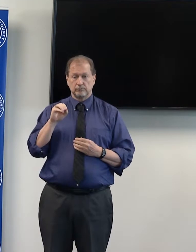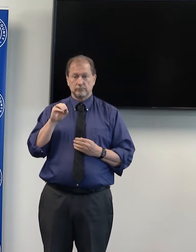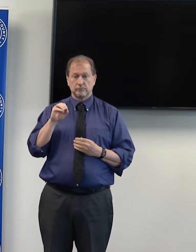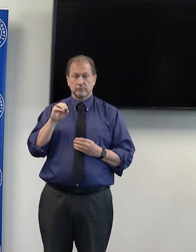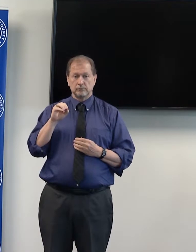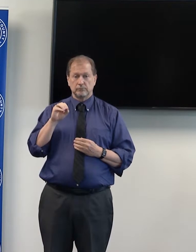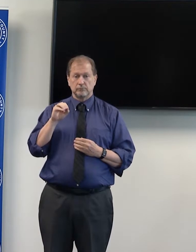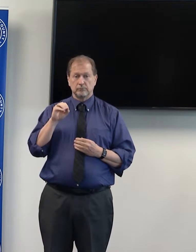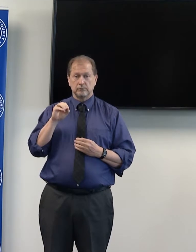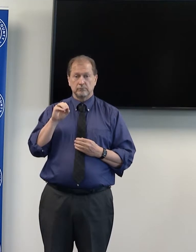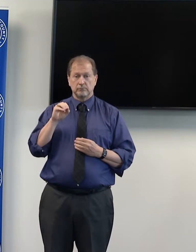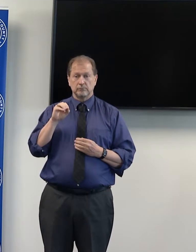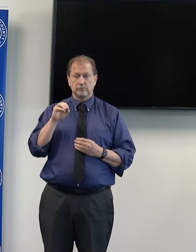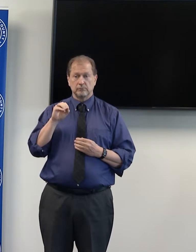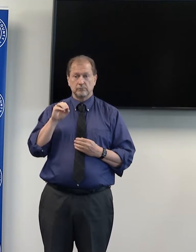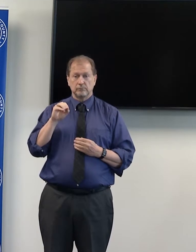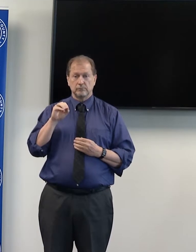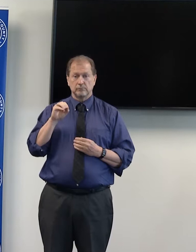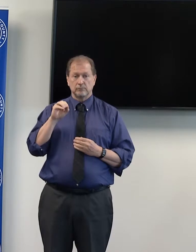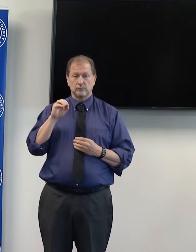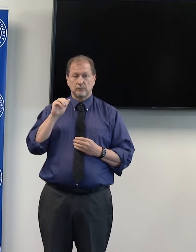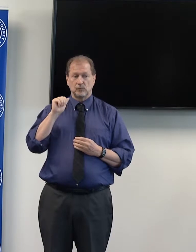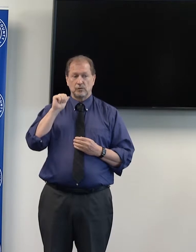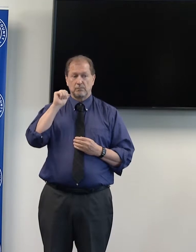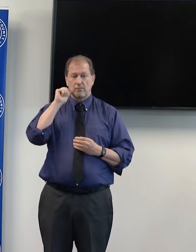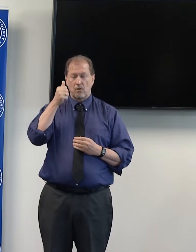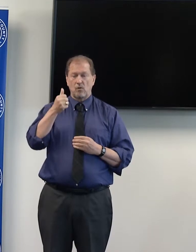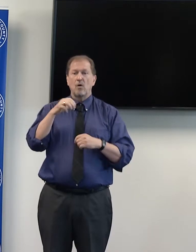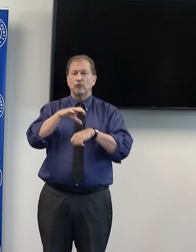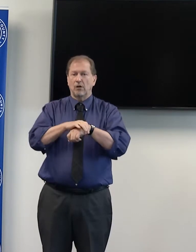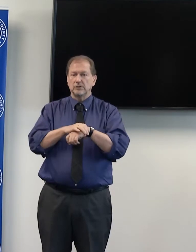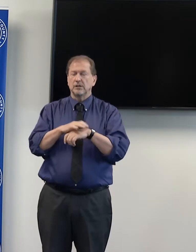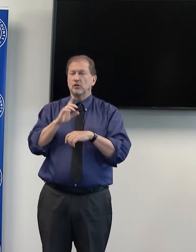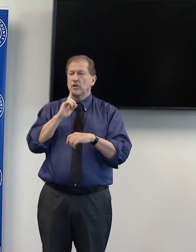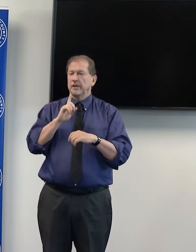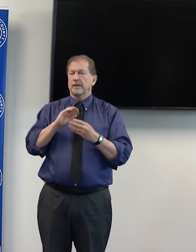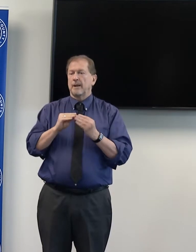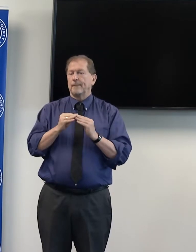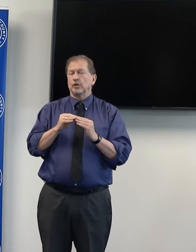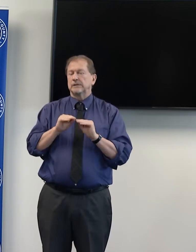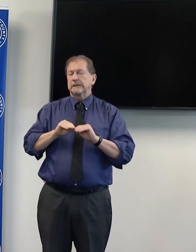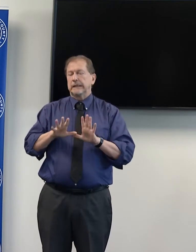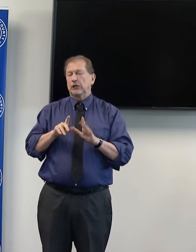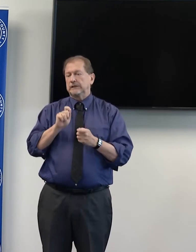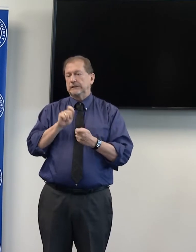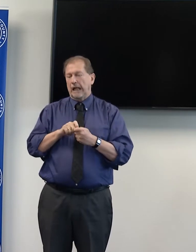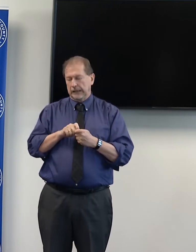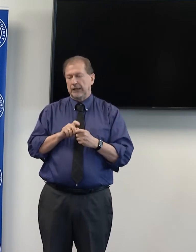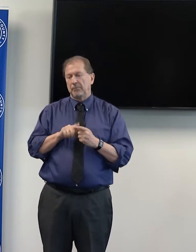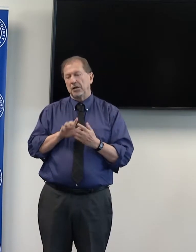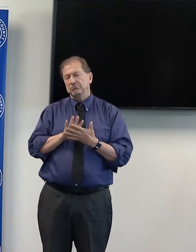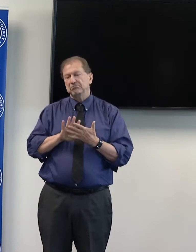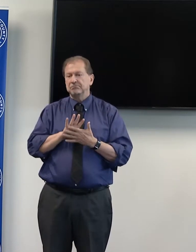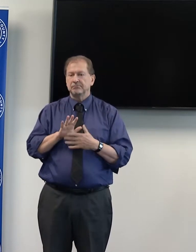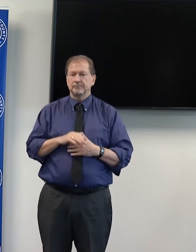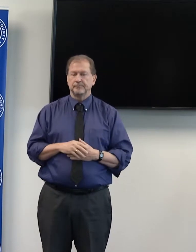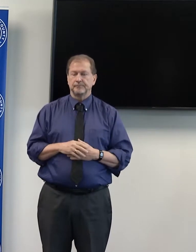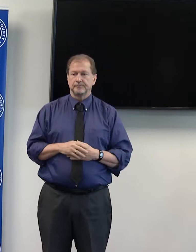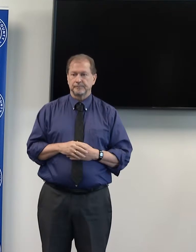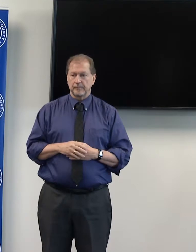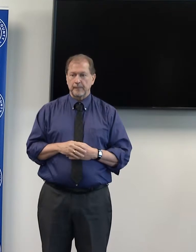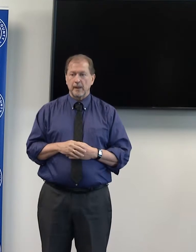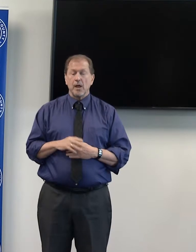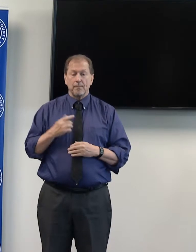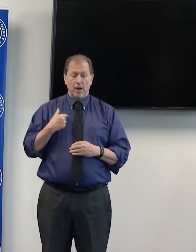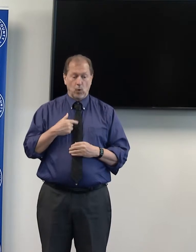tomorrow in that range. But it's a little bit of a fuzzy number right now, but it was slow at first, but we're going to be